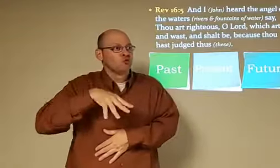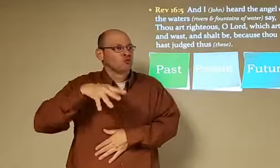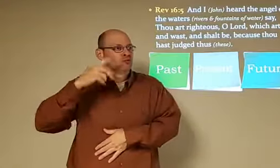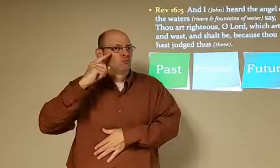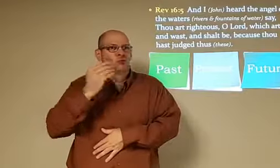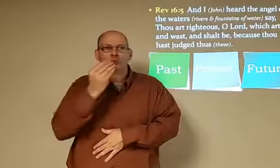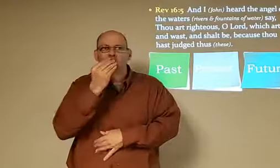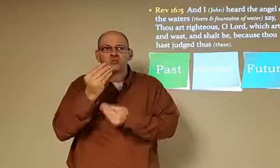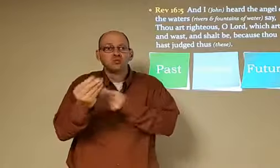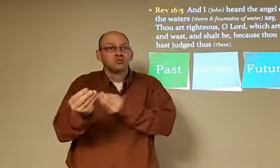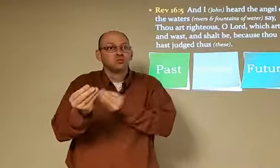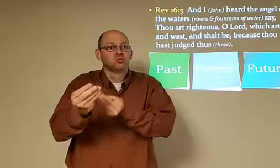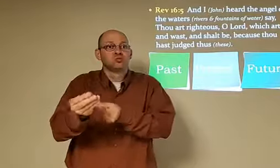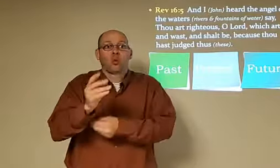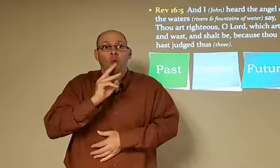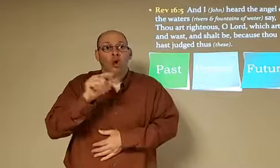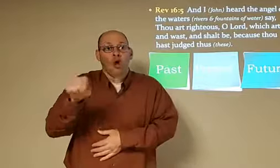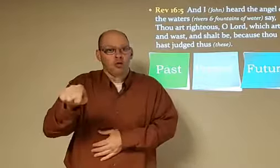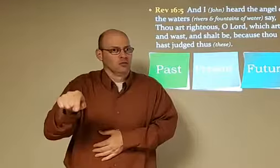provisions there, and the woman will,